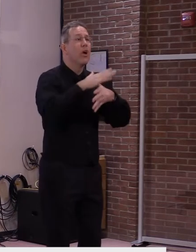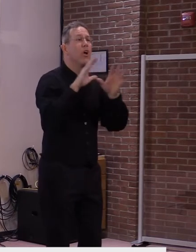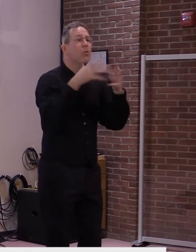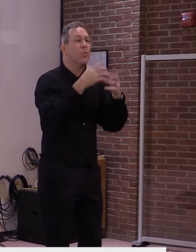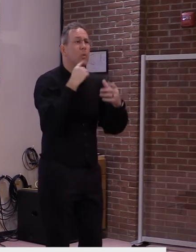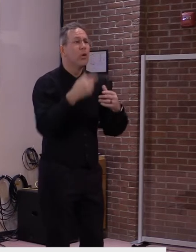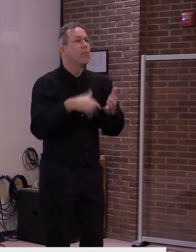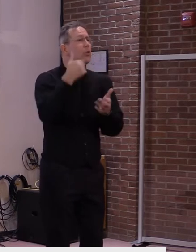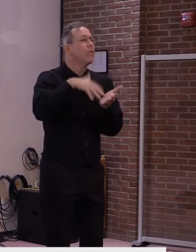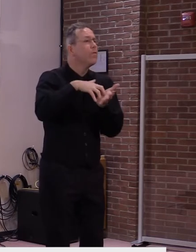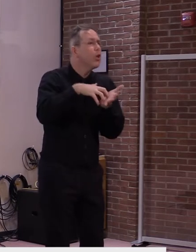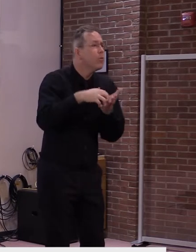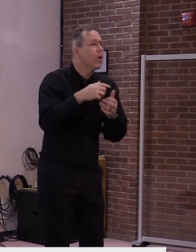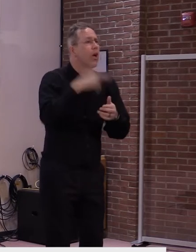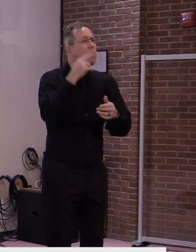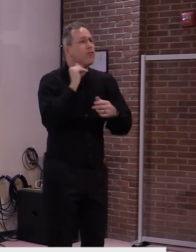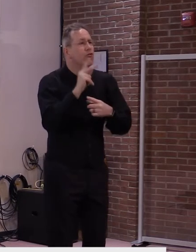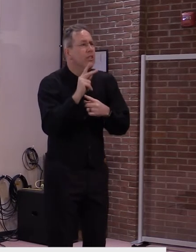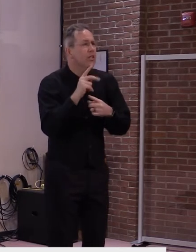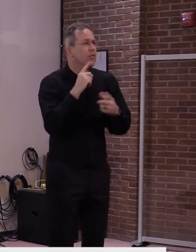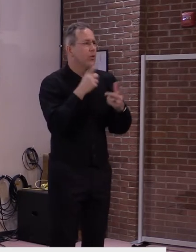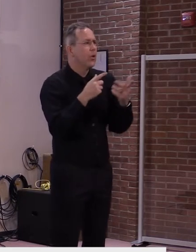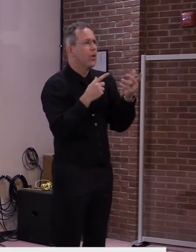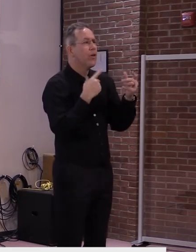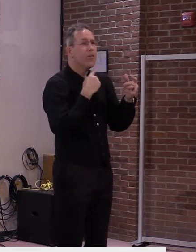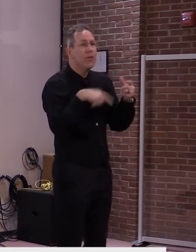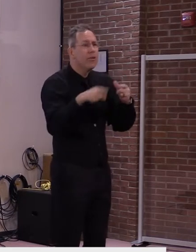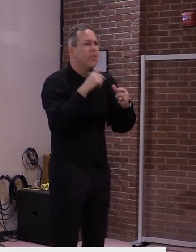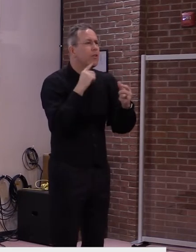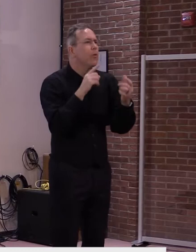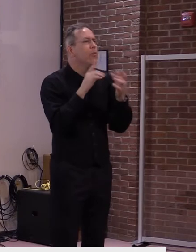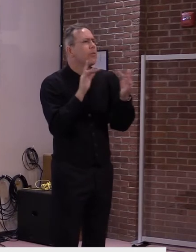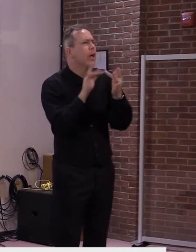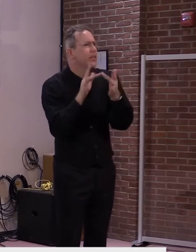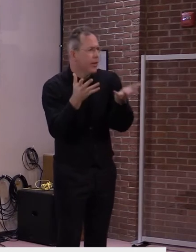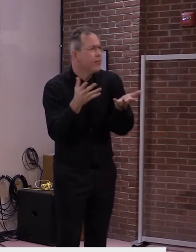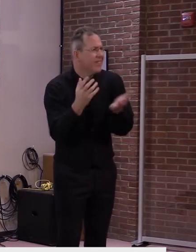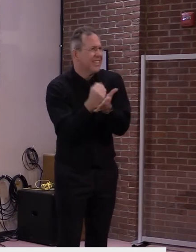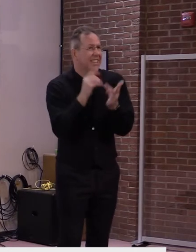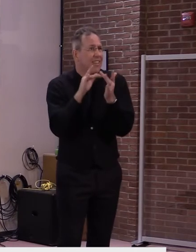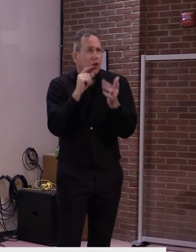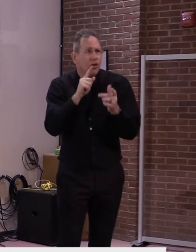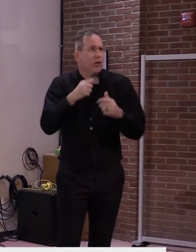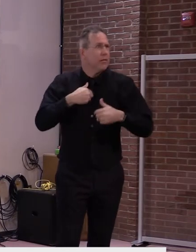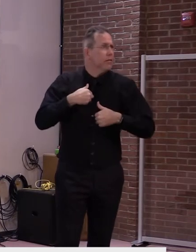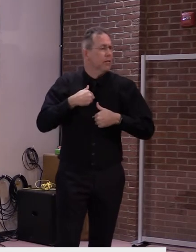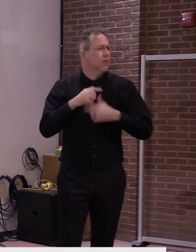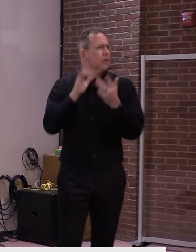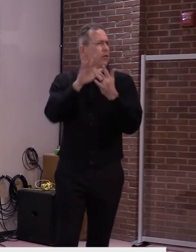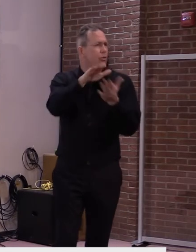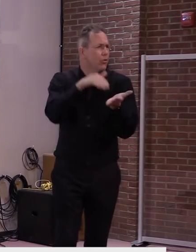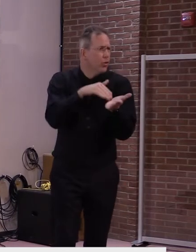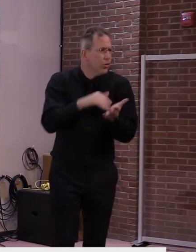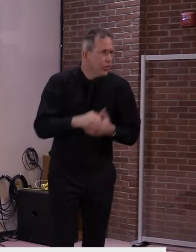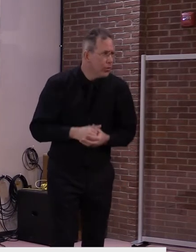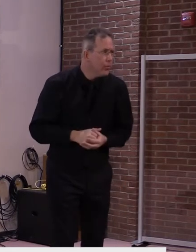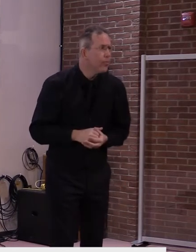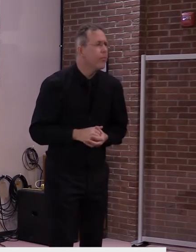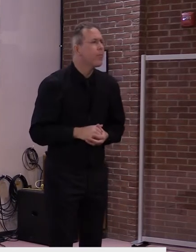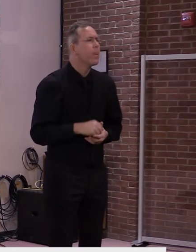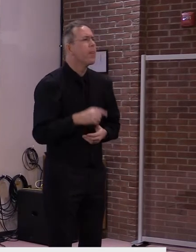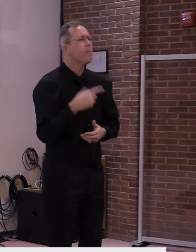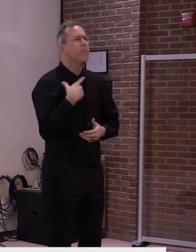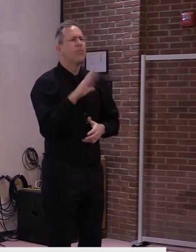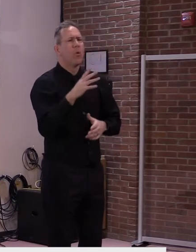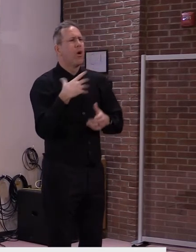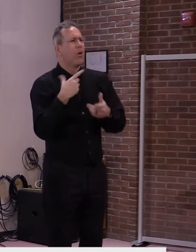doses at the end of the day. However, the prime objective is to prevent wasted doses. And if, as a last